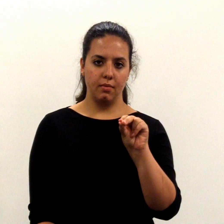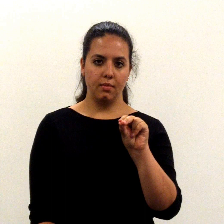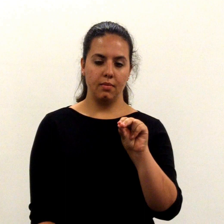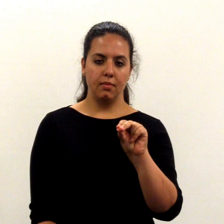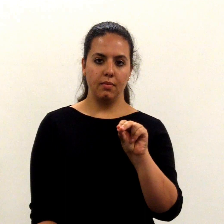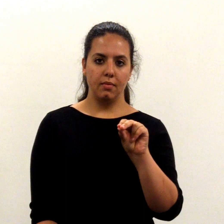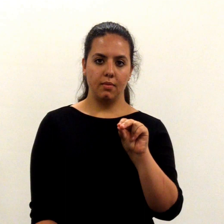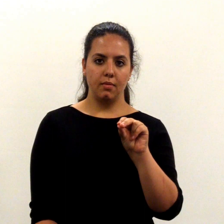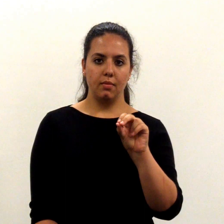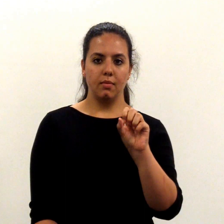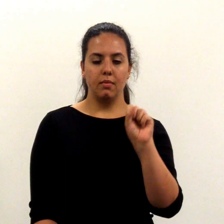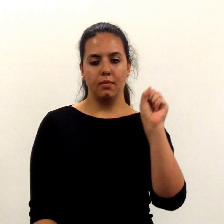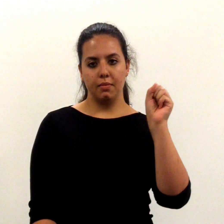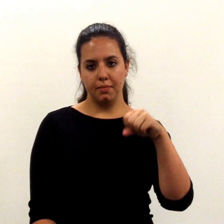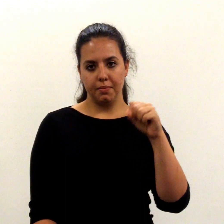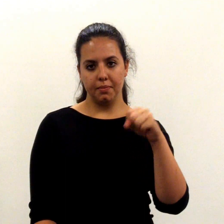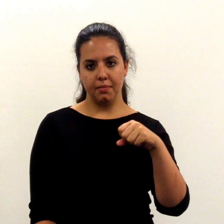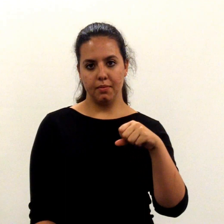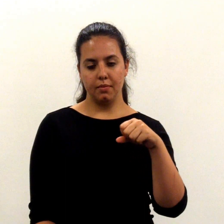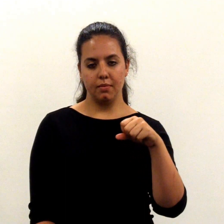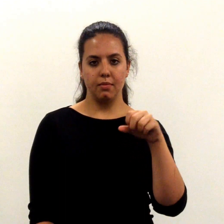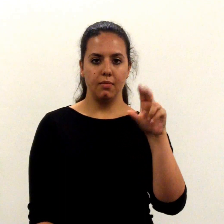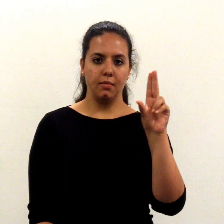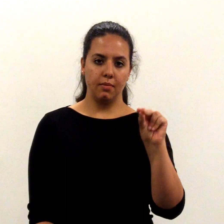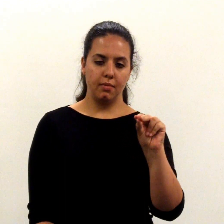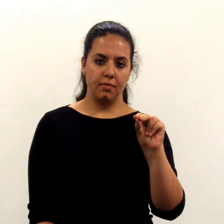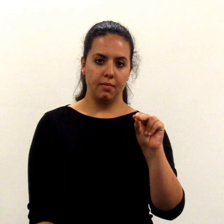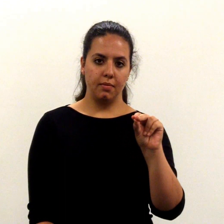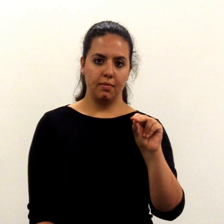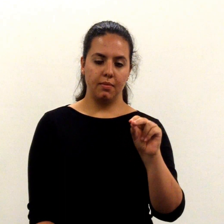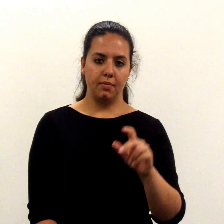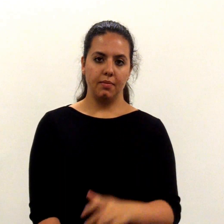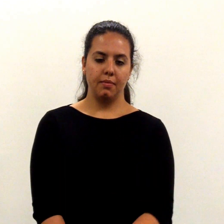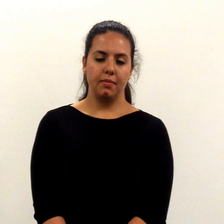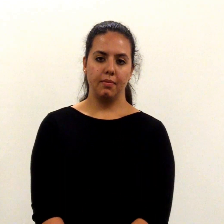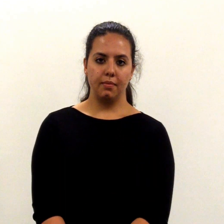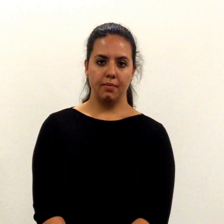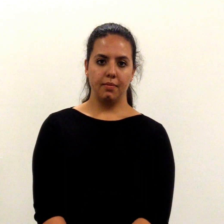So we have yes and no. That's it for your miscellaneous.